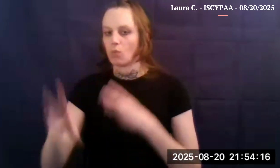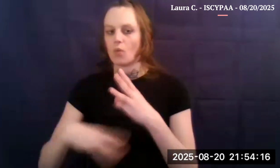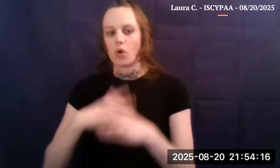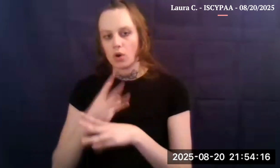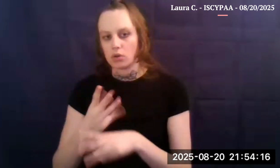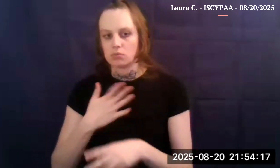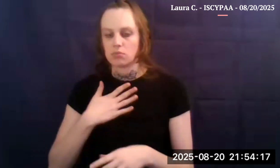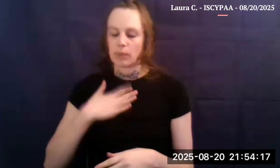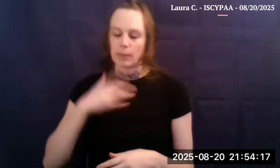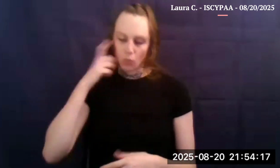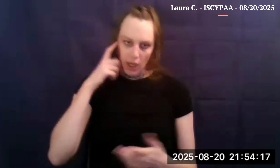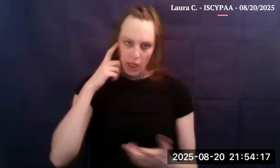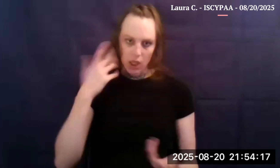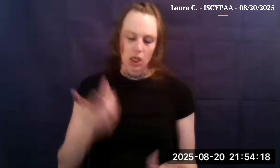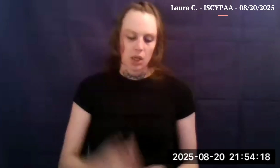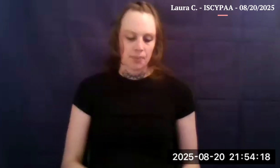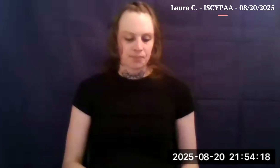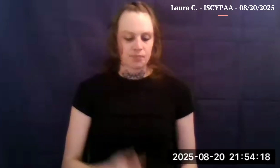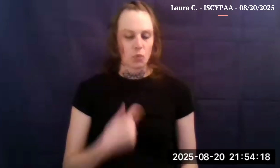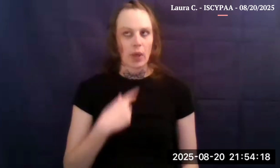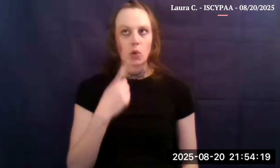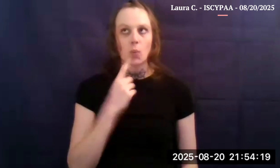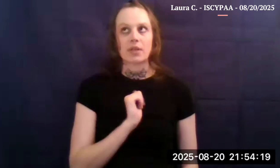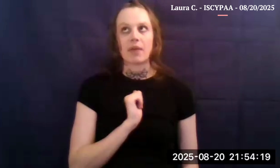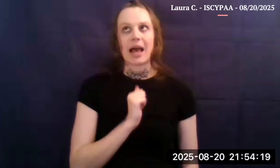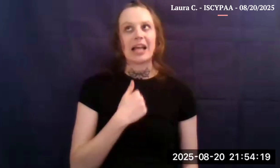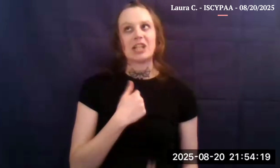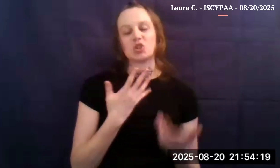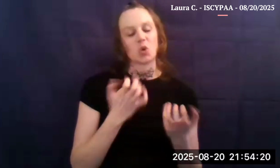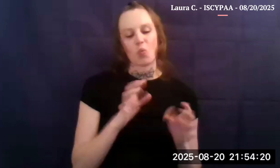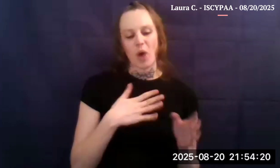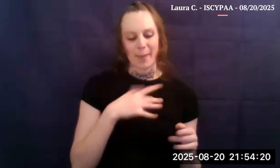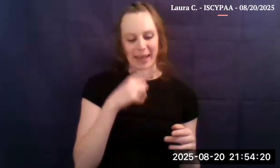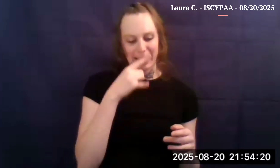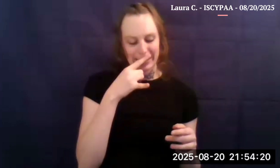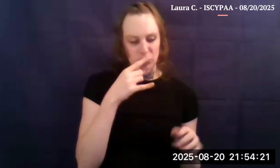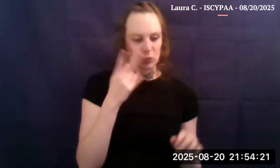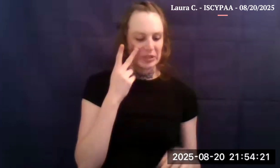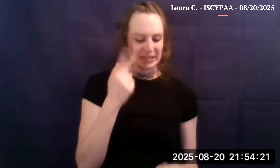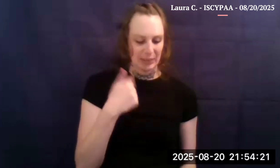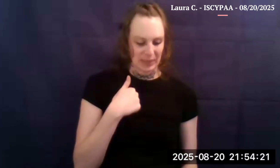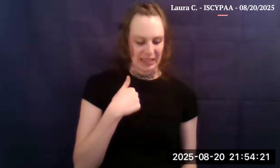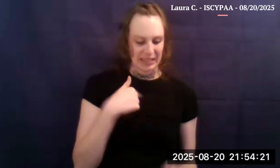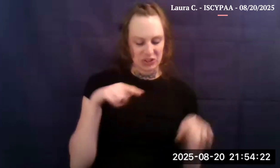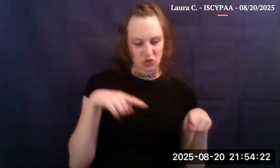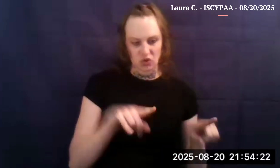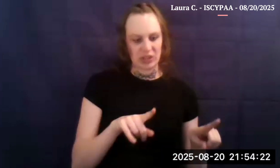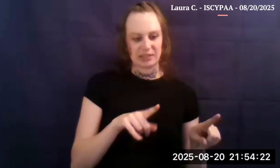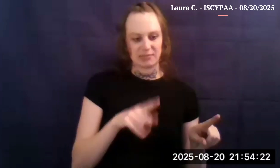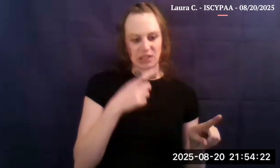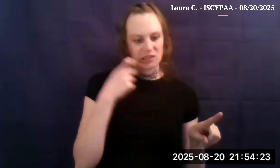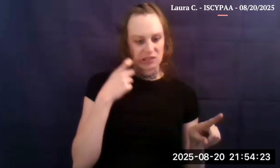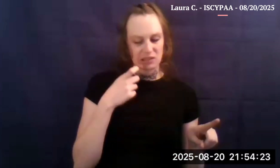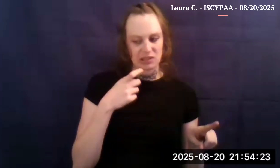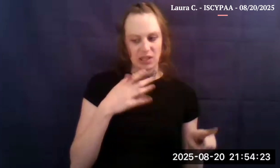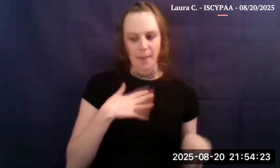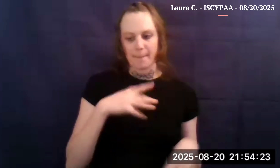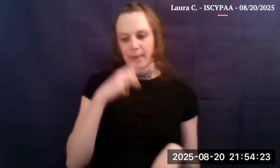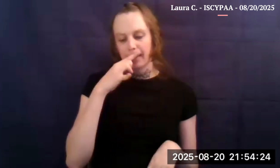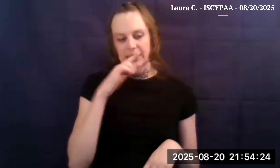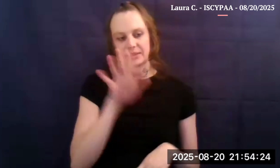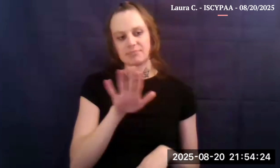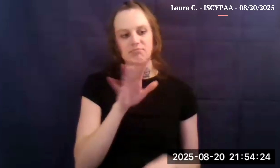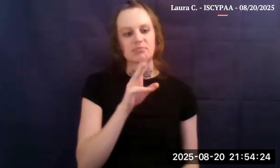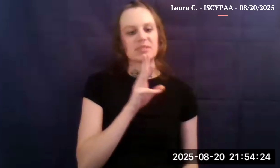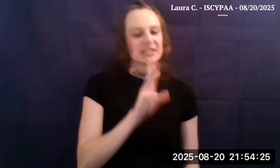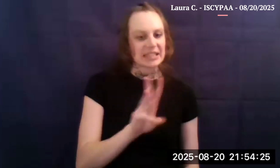I told myself, well, I don't want my kids to see me like this. They were like around 6 and 8. Like, I don't want them to